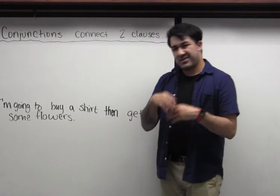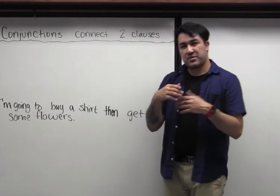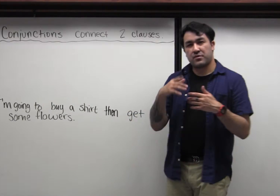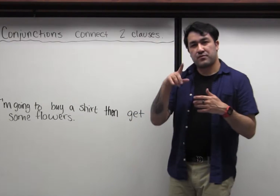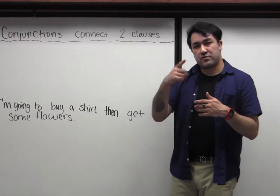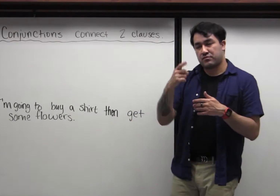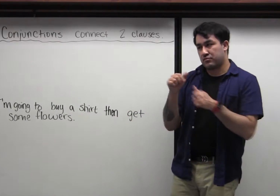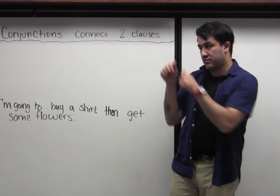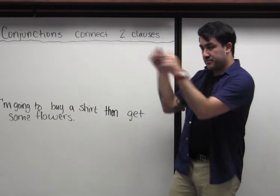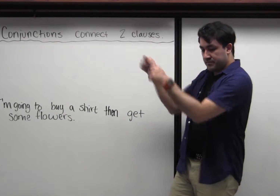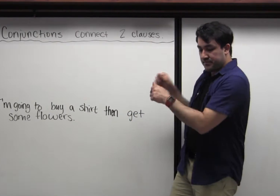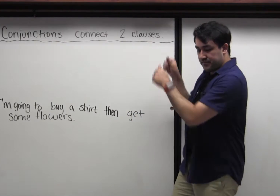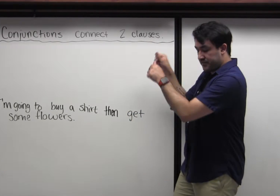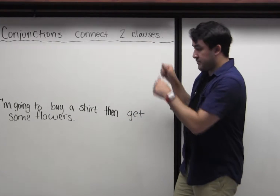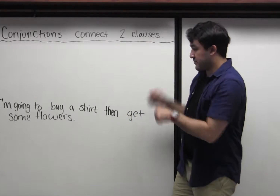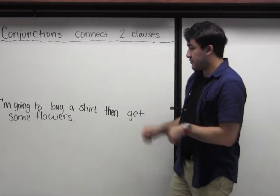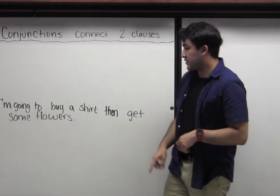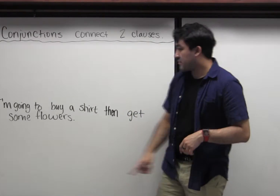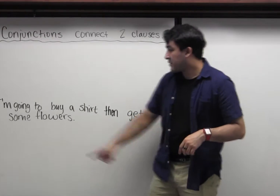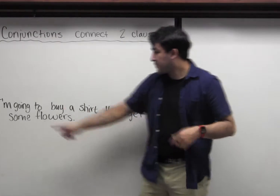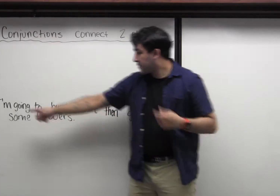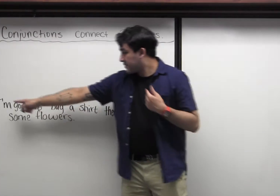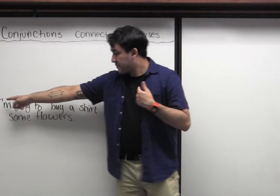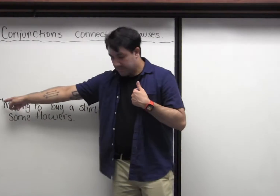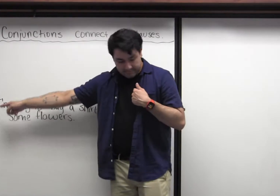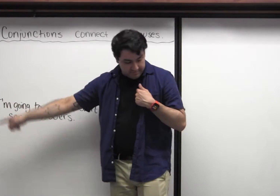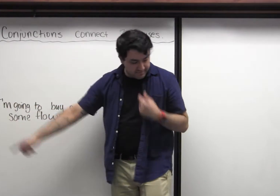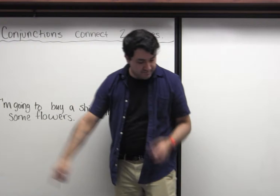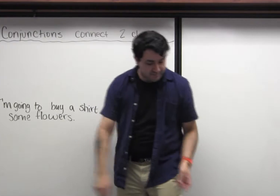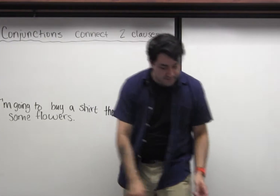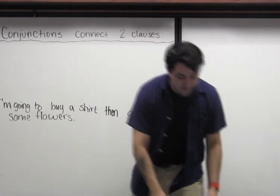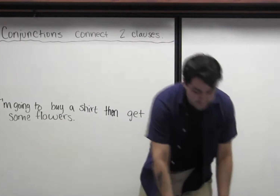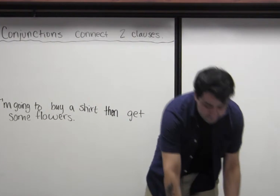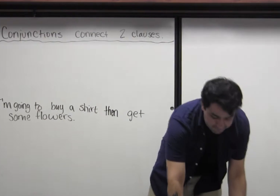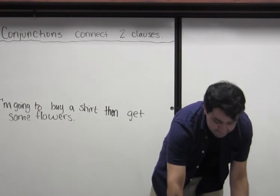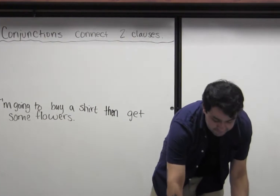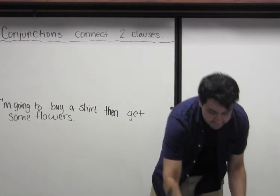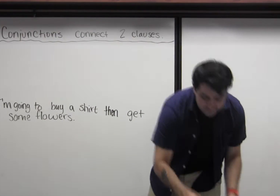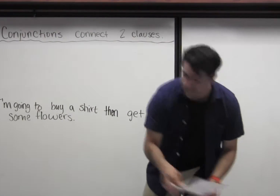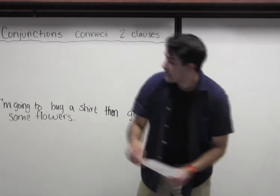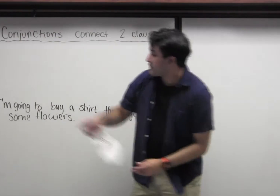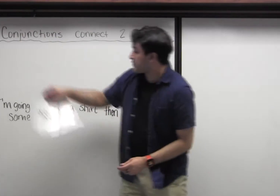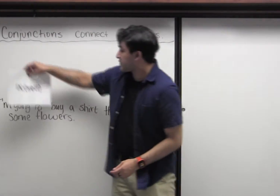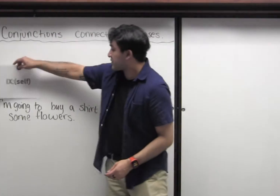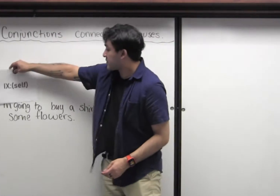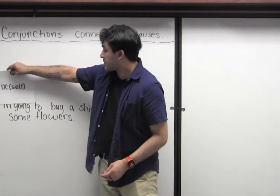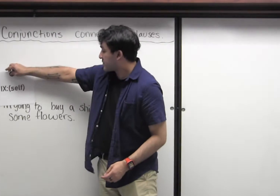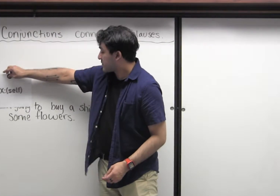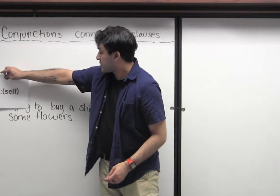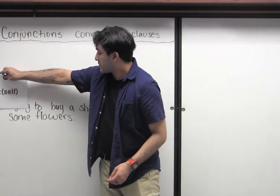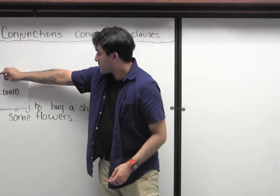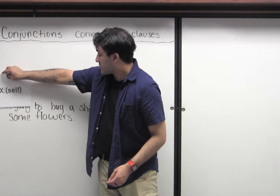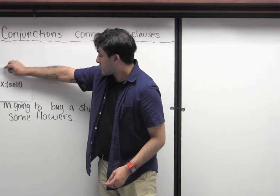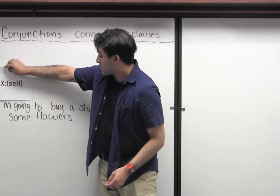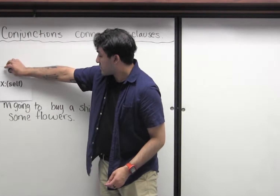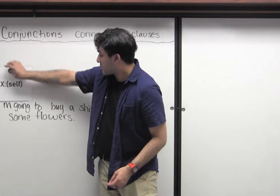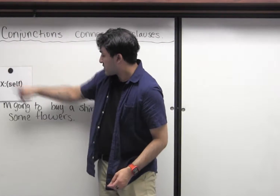then get some flowers. So I'm just going to go ahead and start with putting up all these different posters. And like always, no matter